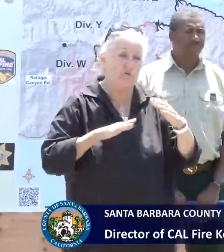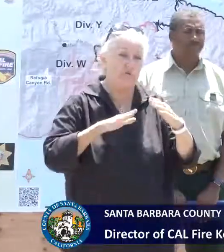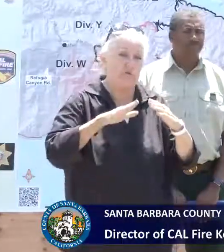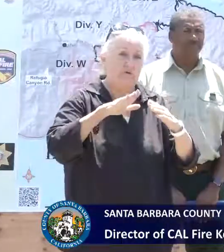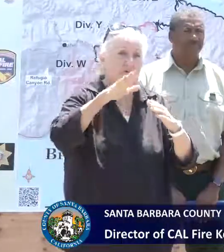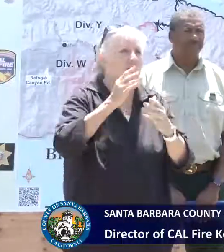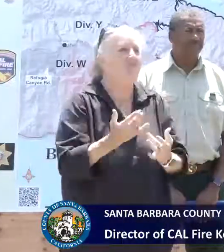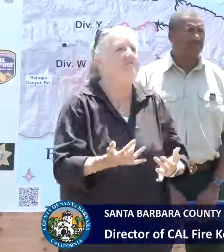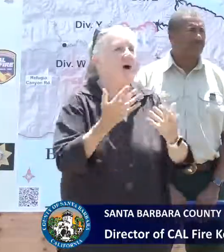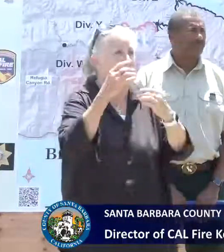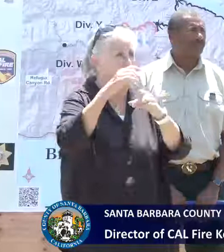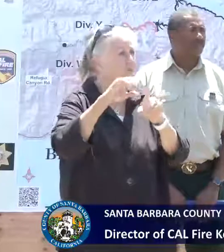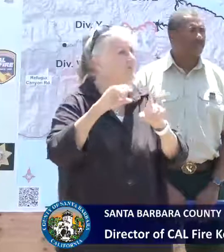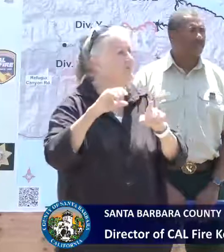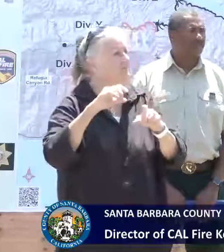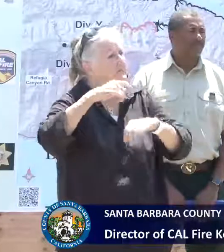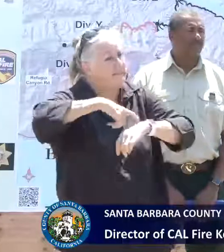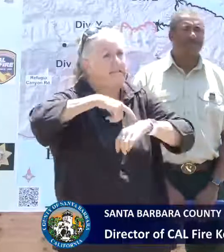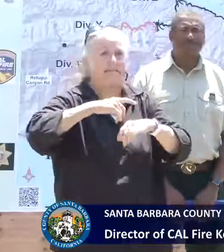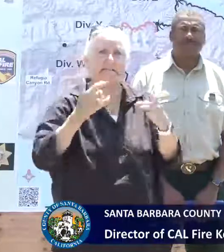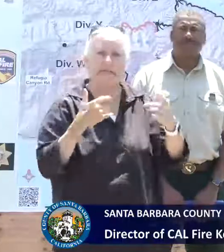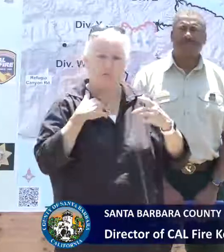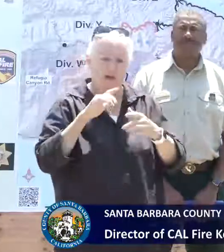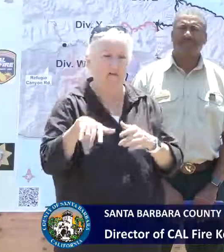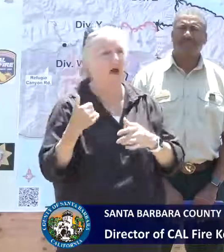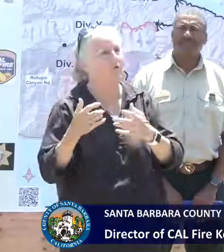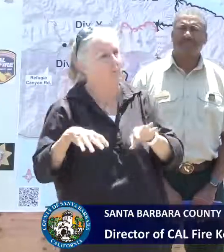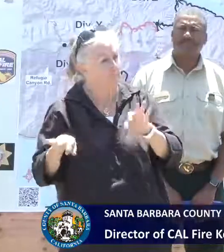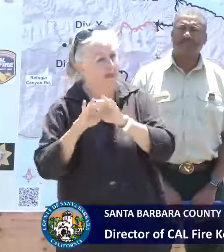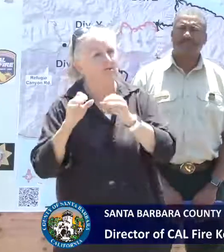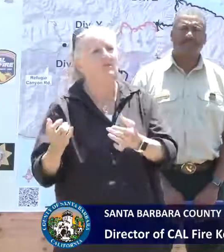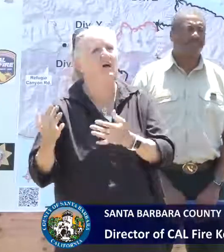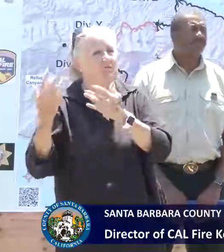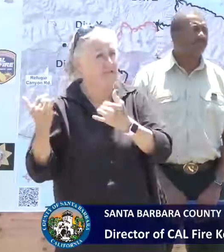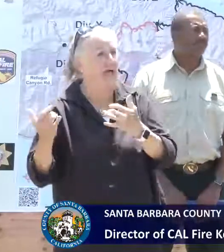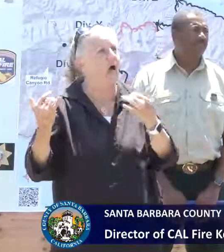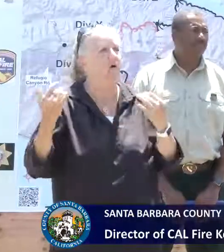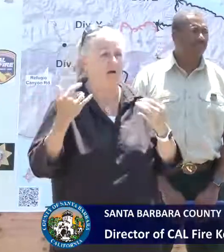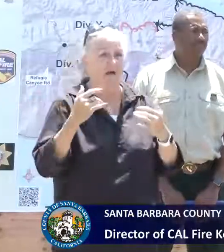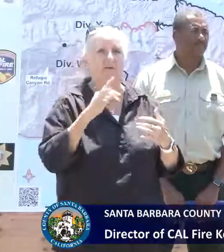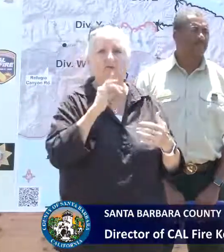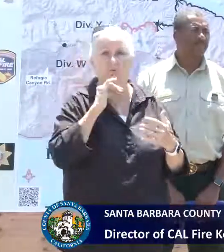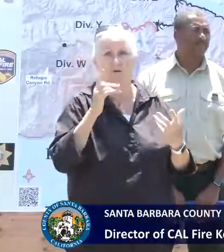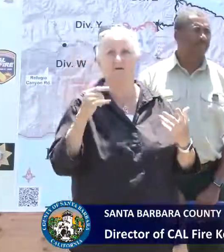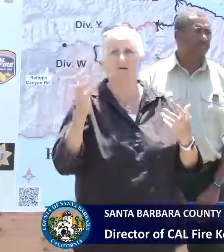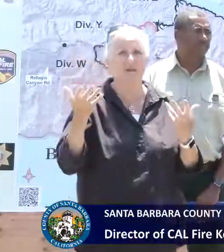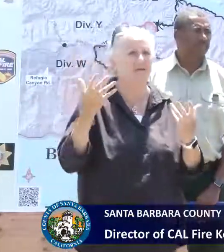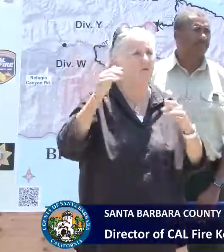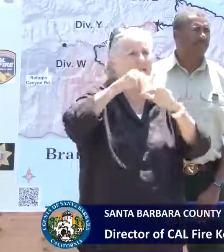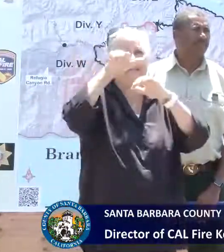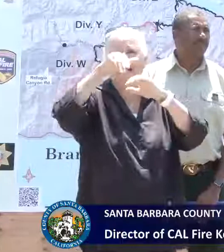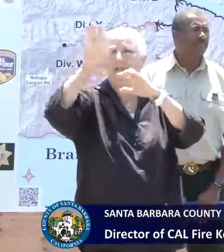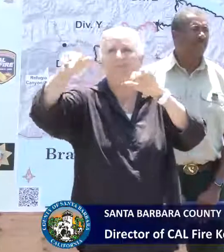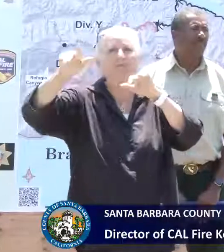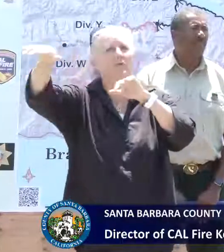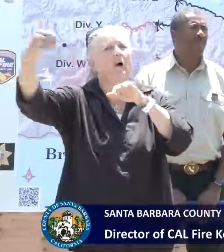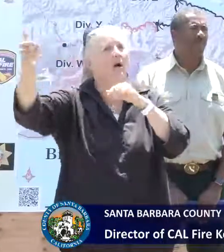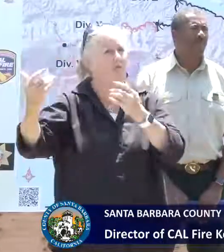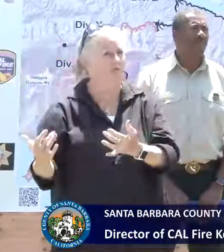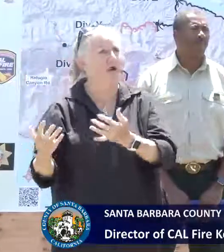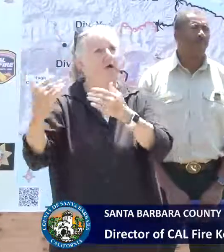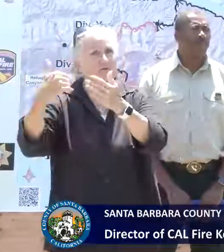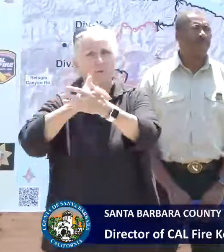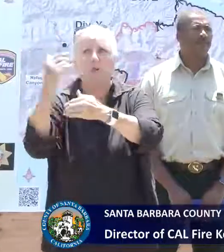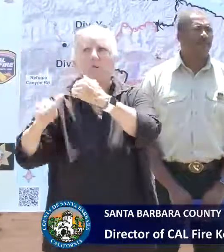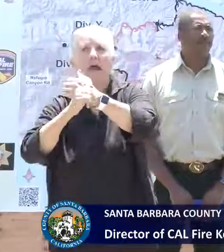of other major fires going on in the state right now. Literally as we speak, we're moving resources, redeploying to meet the new